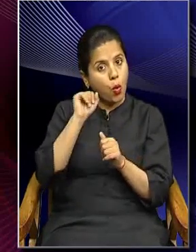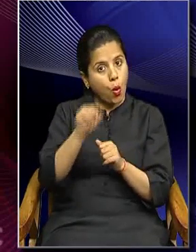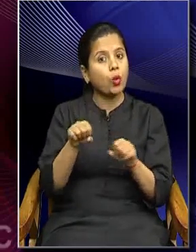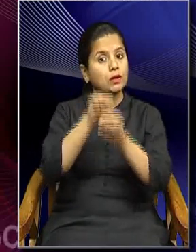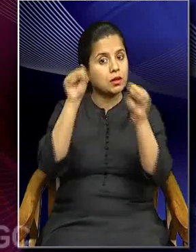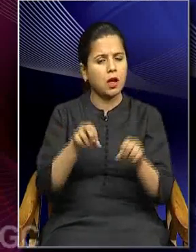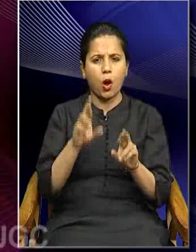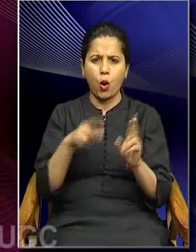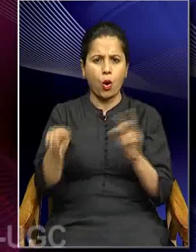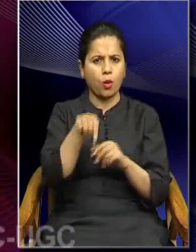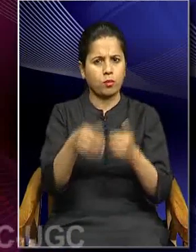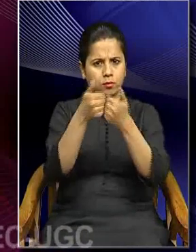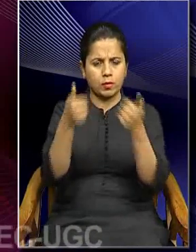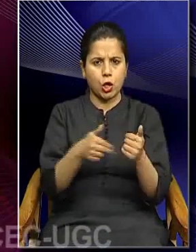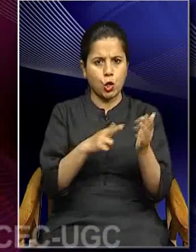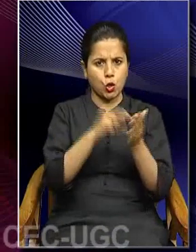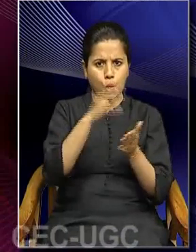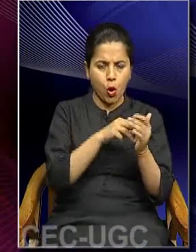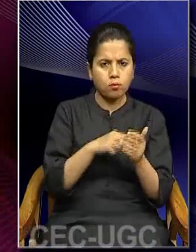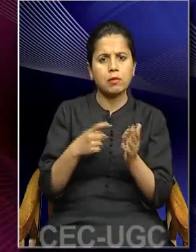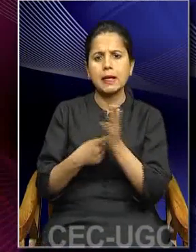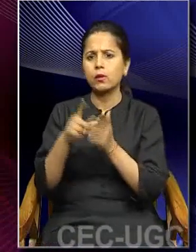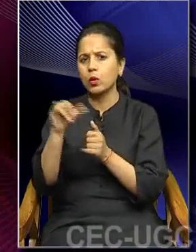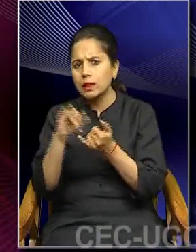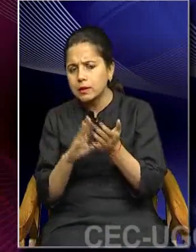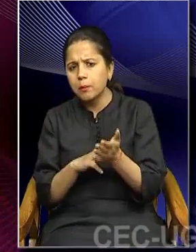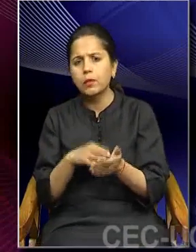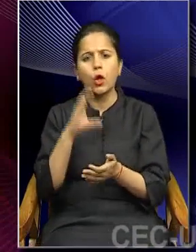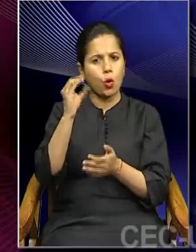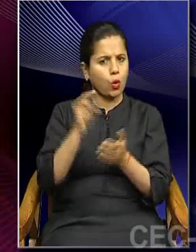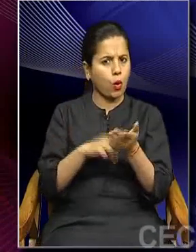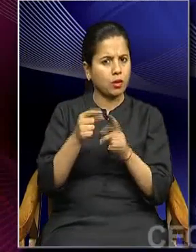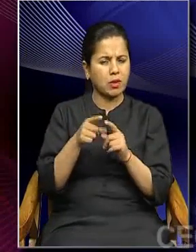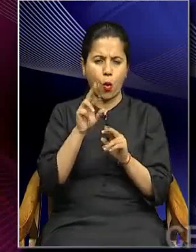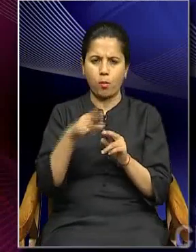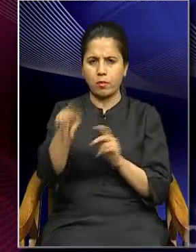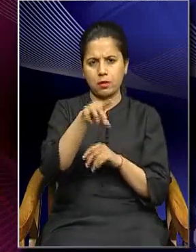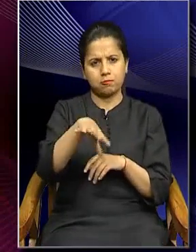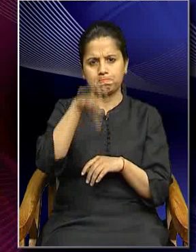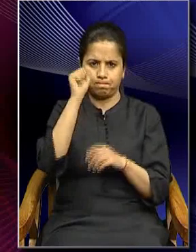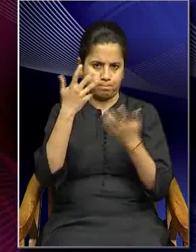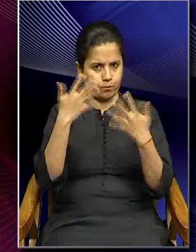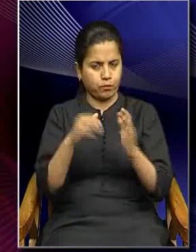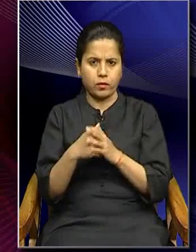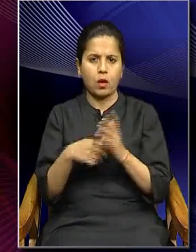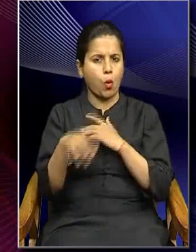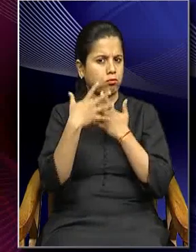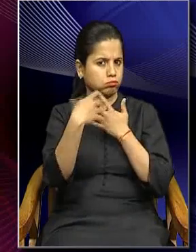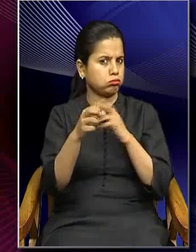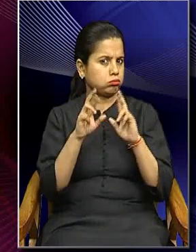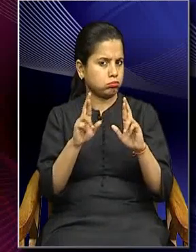I hope the distinction between nominalism, realism and conceptualism is also clear to you now. And this reminds me of